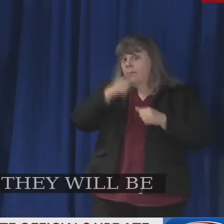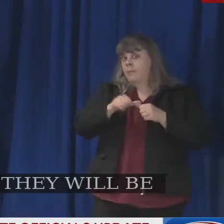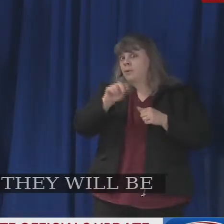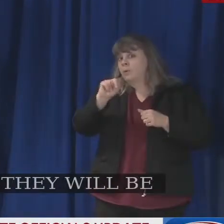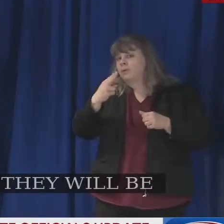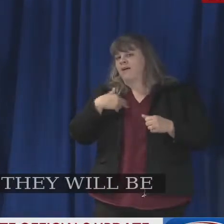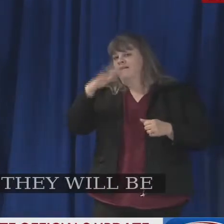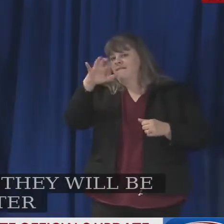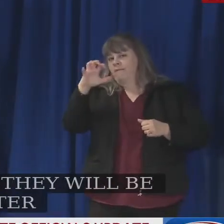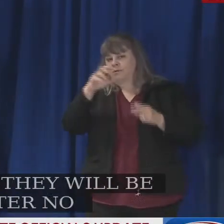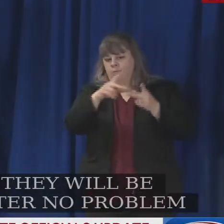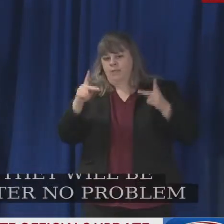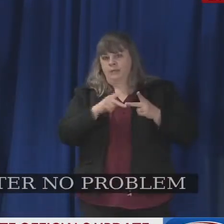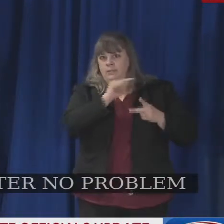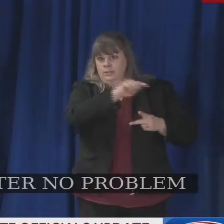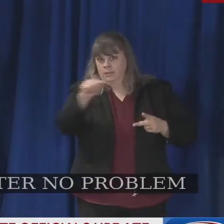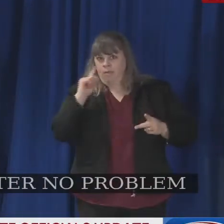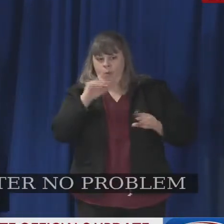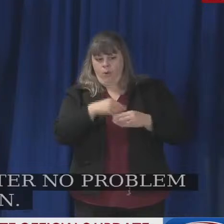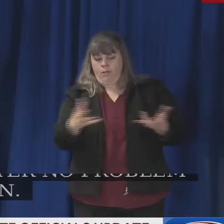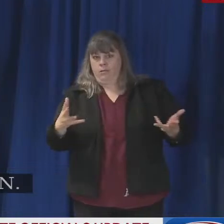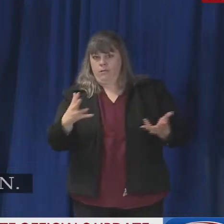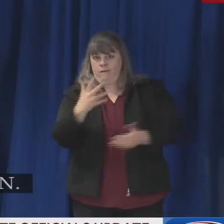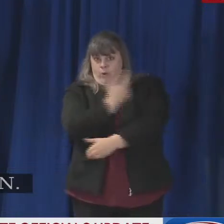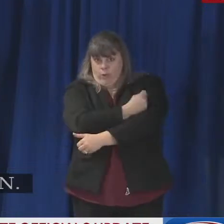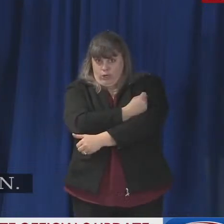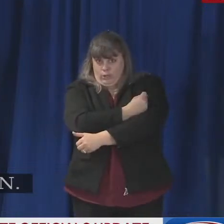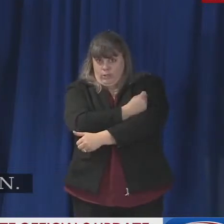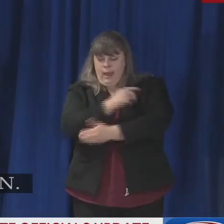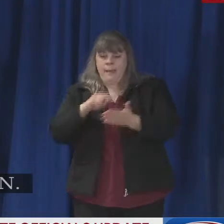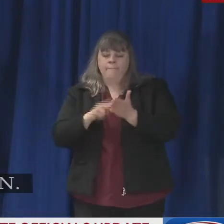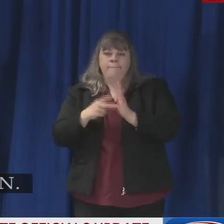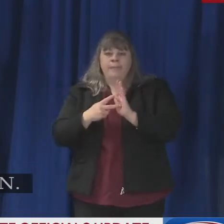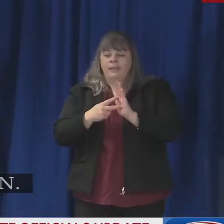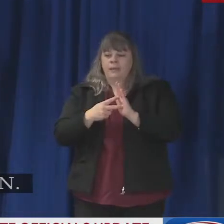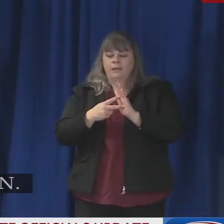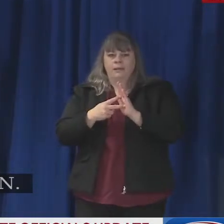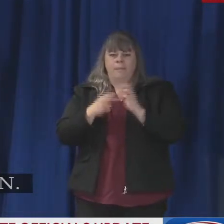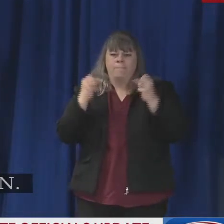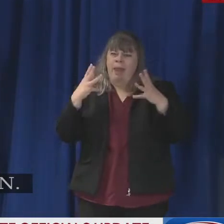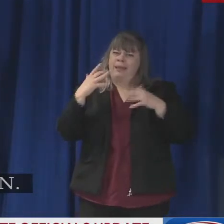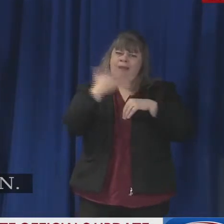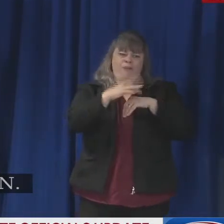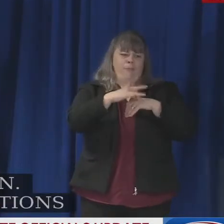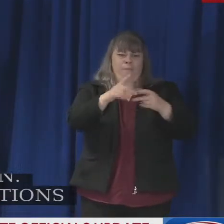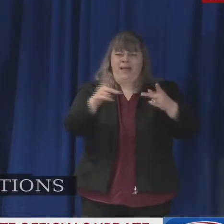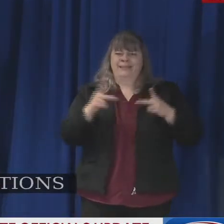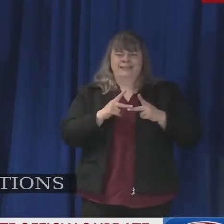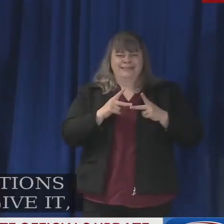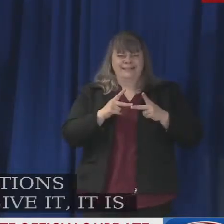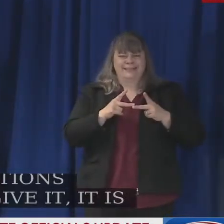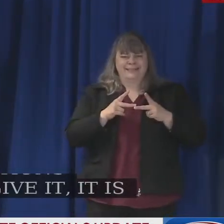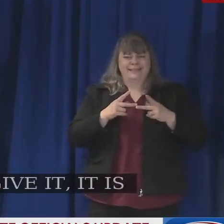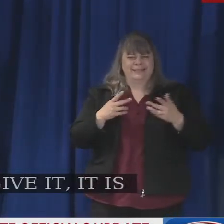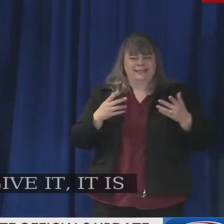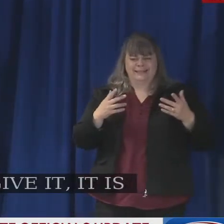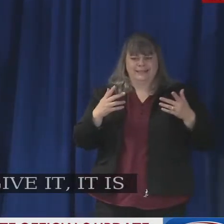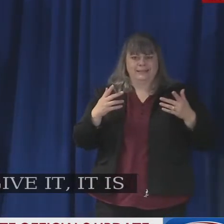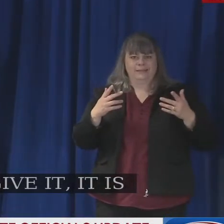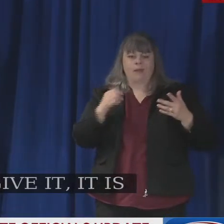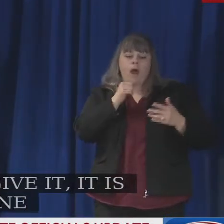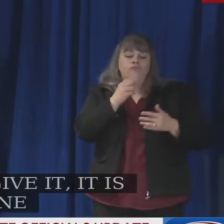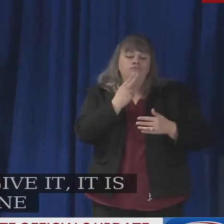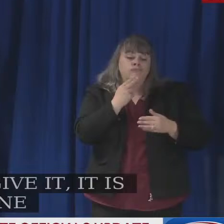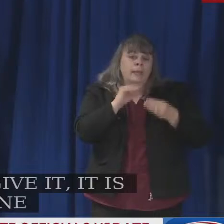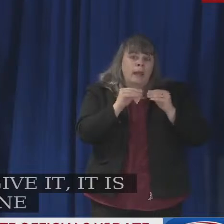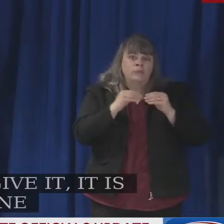available to give it, it's not like we're trying to push a lot of folks into just a couple small funnels where we only have 10,000 vaccines a week or something like that. We're going to have plenty